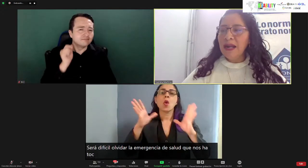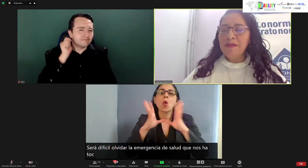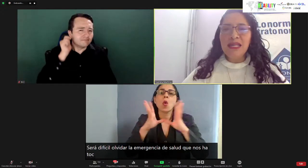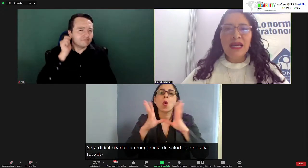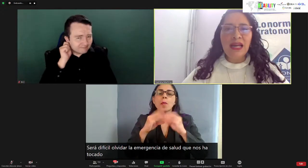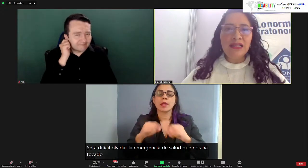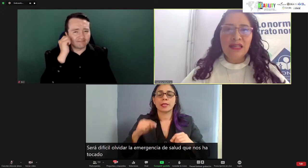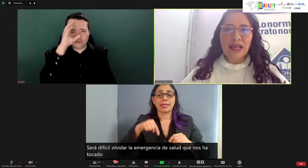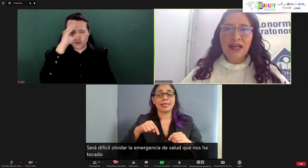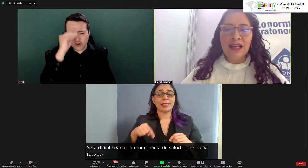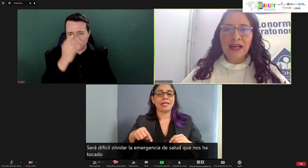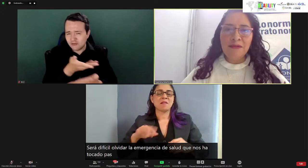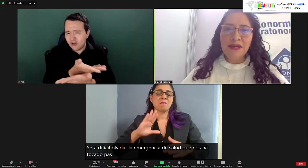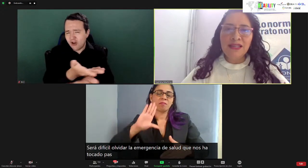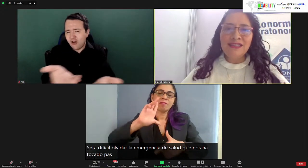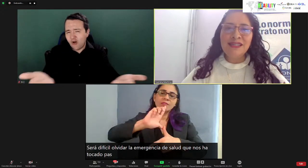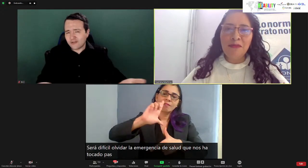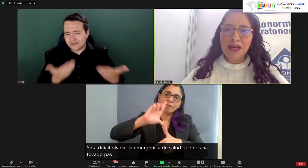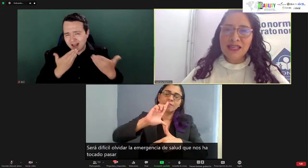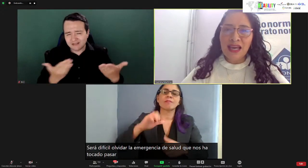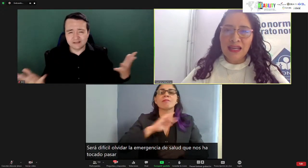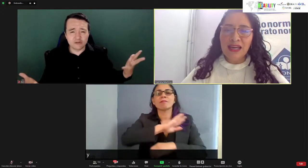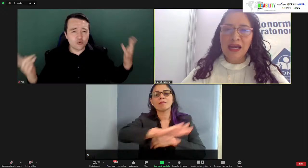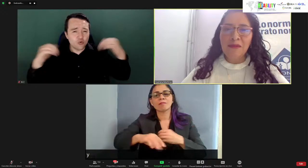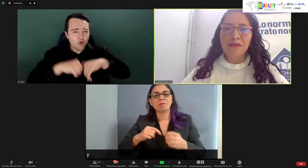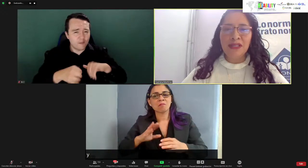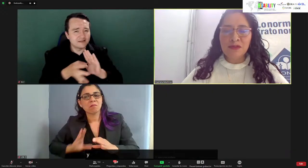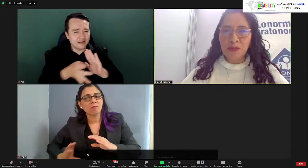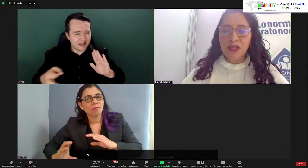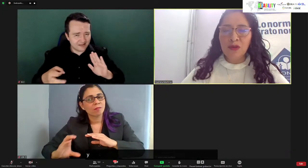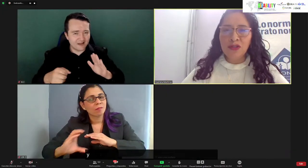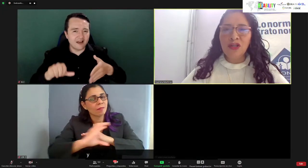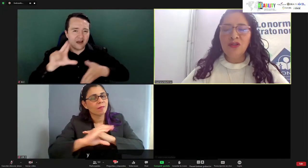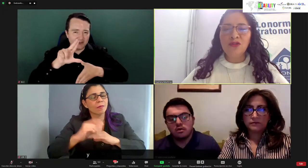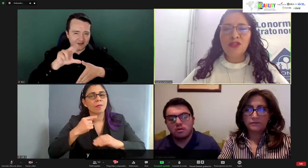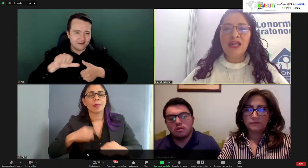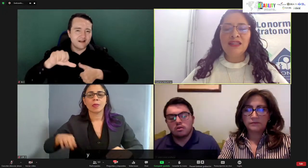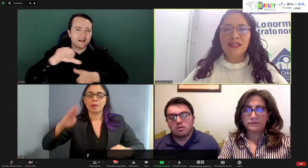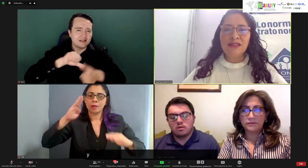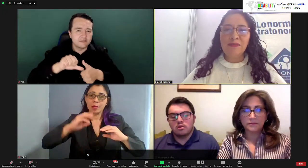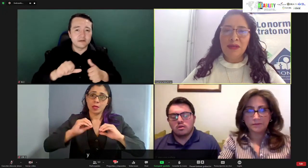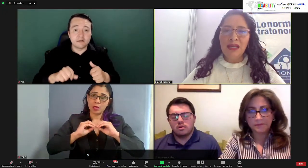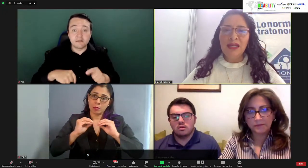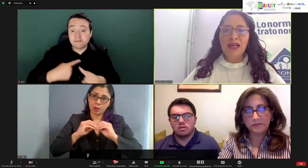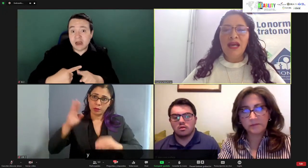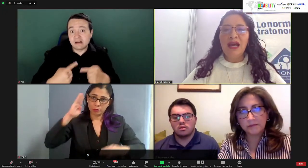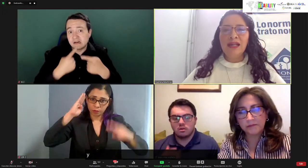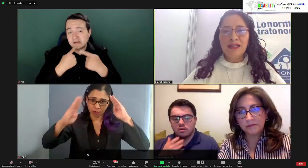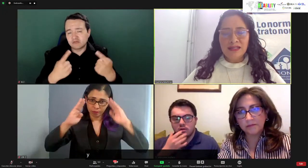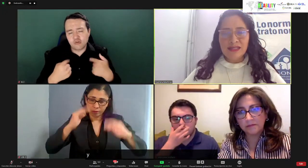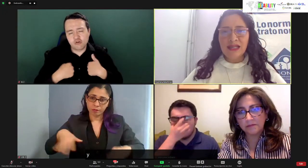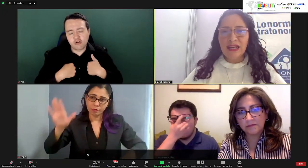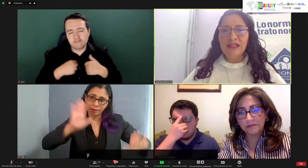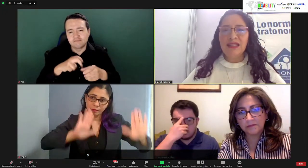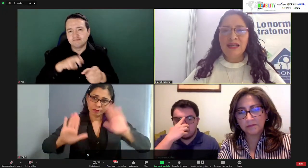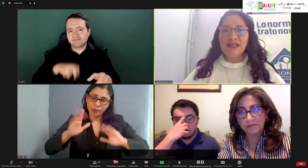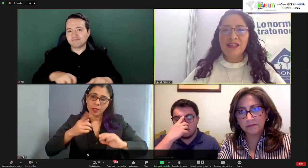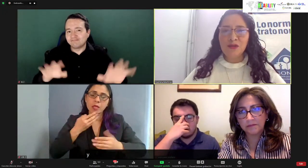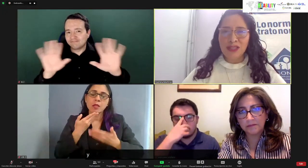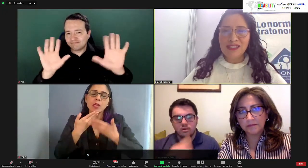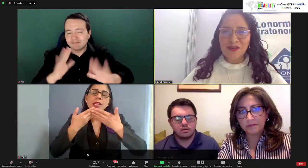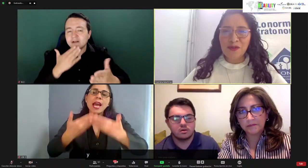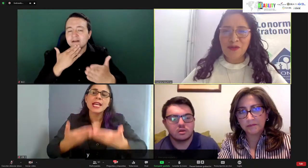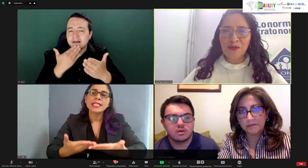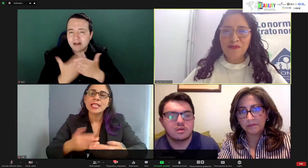in the satellite summit for latin america and the caribbean and without adding more i would like to say